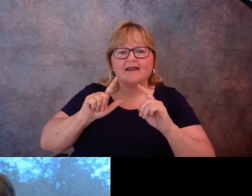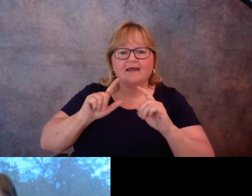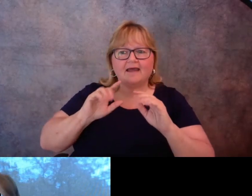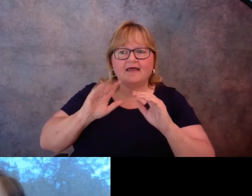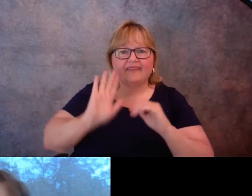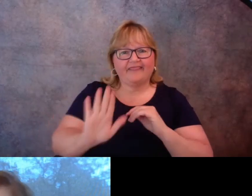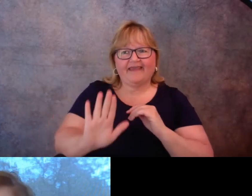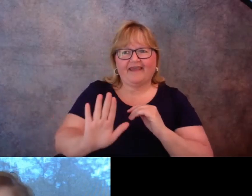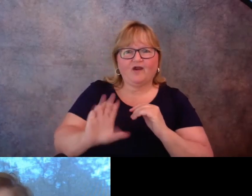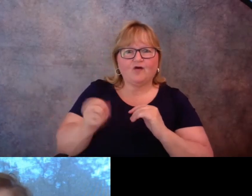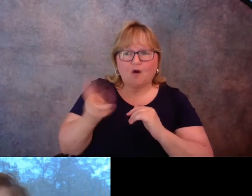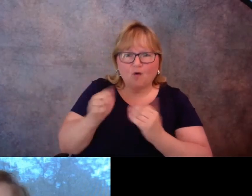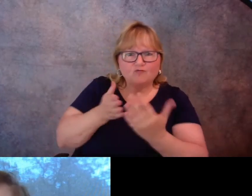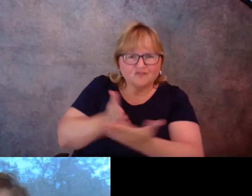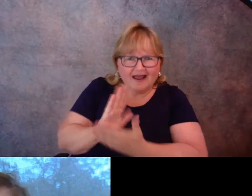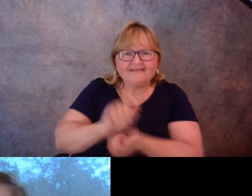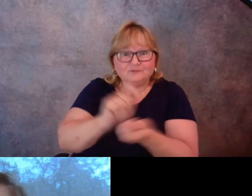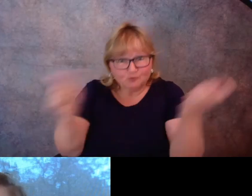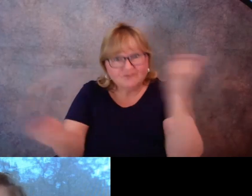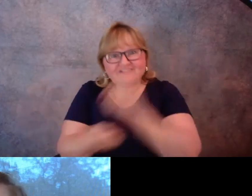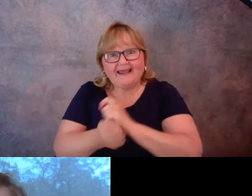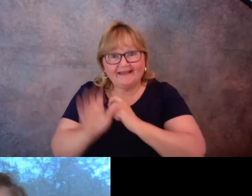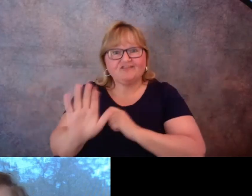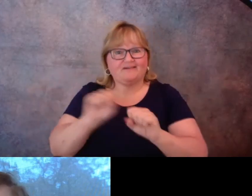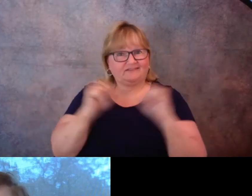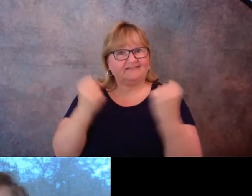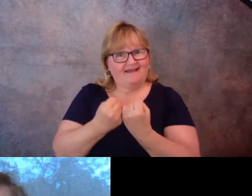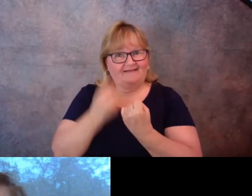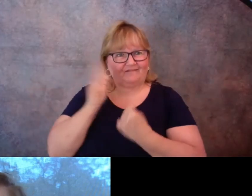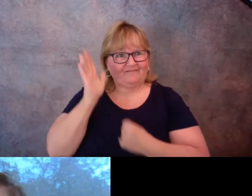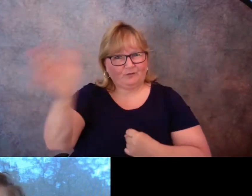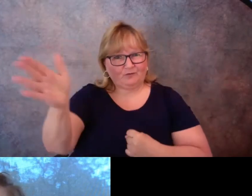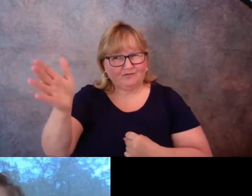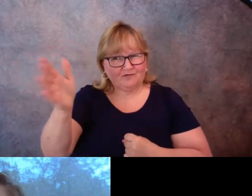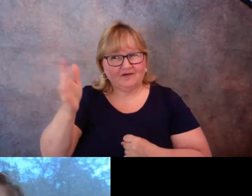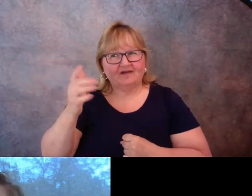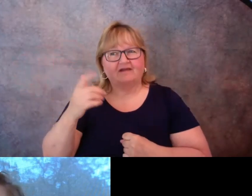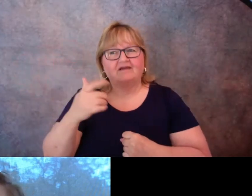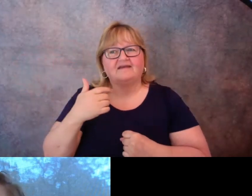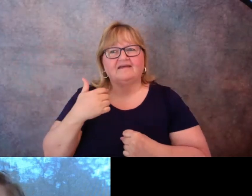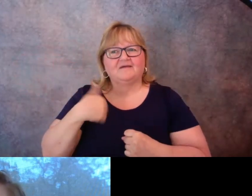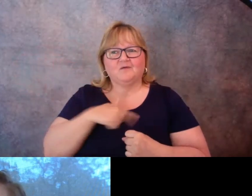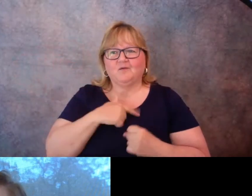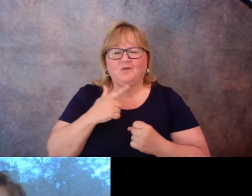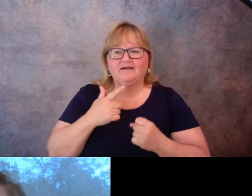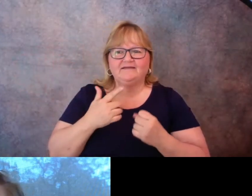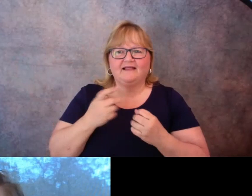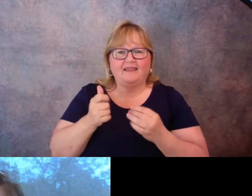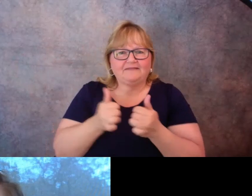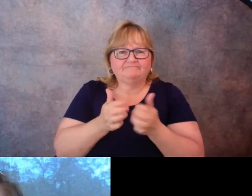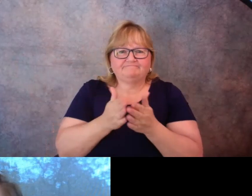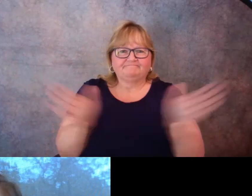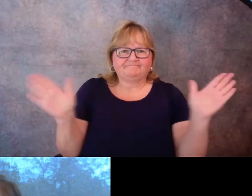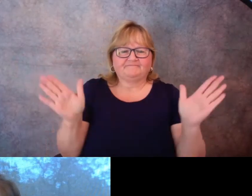to change their societies into the future. So we laid that out, we unzipped the peace